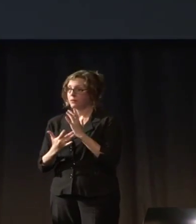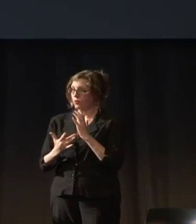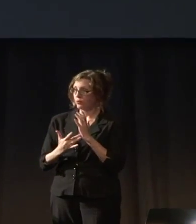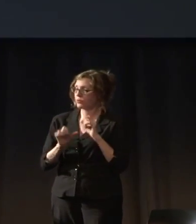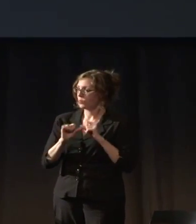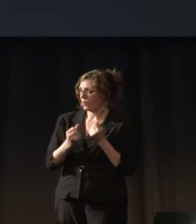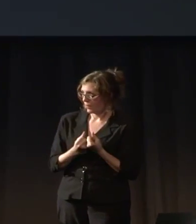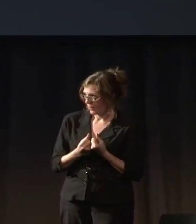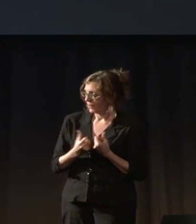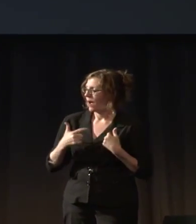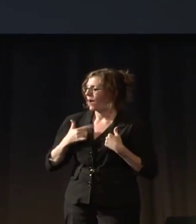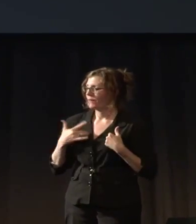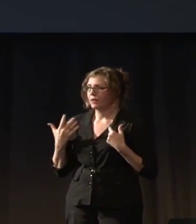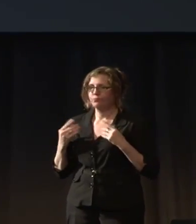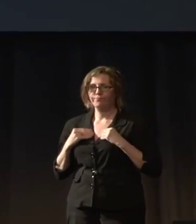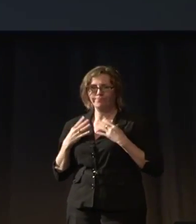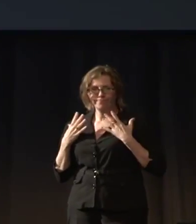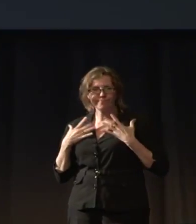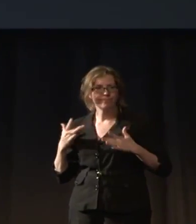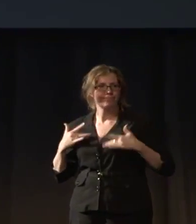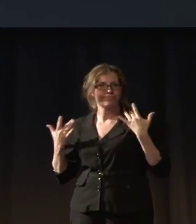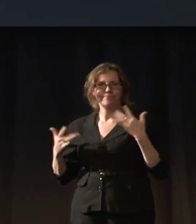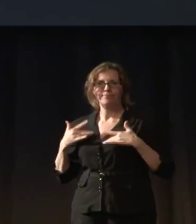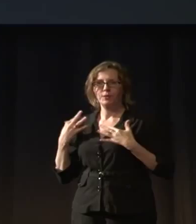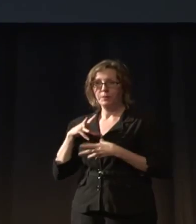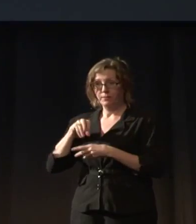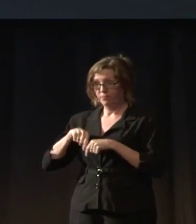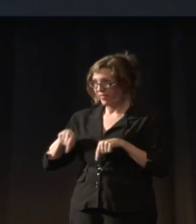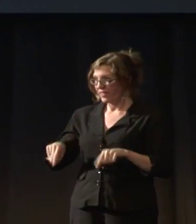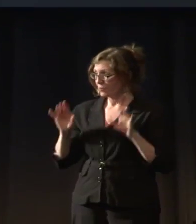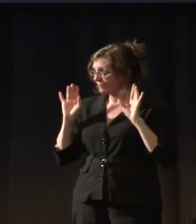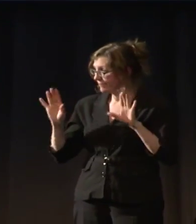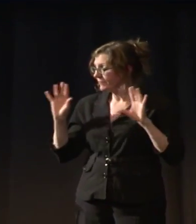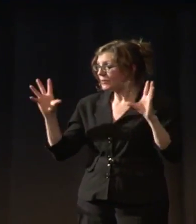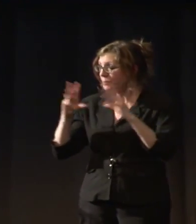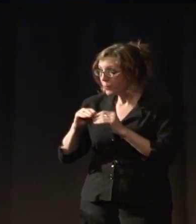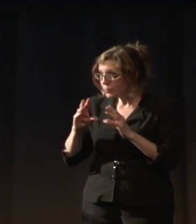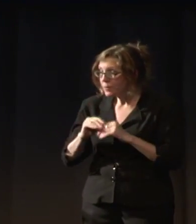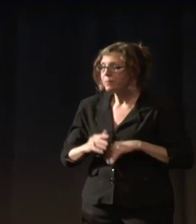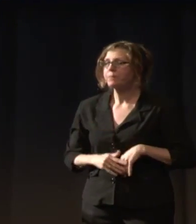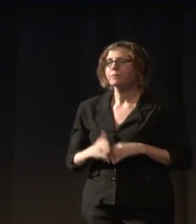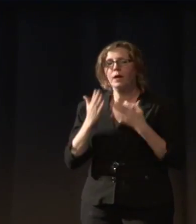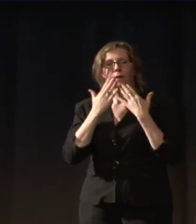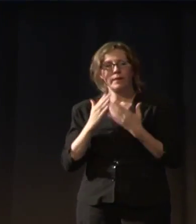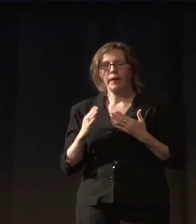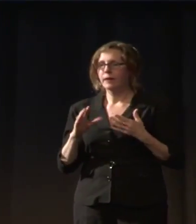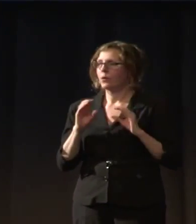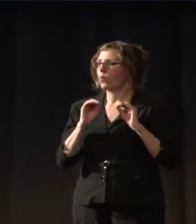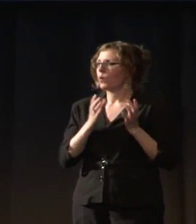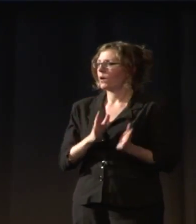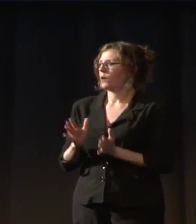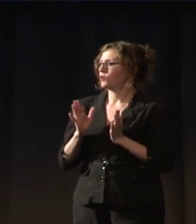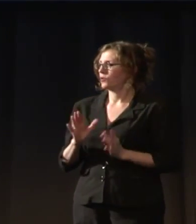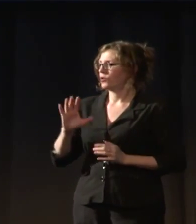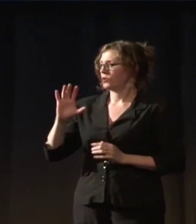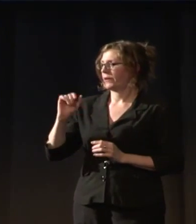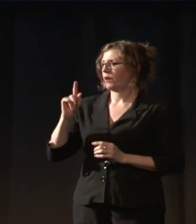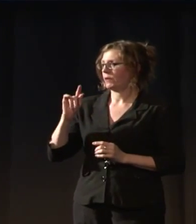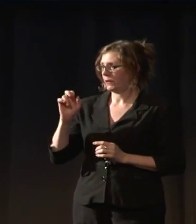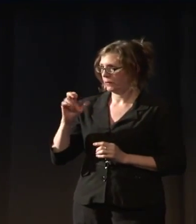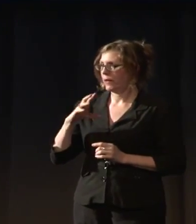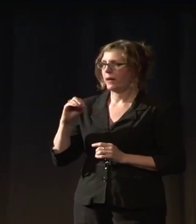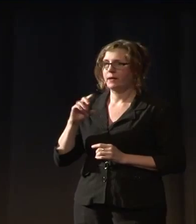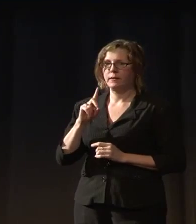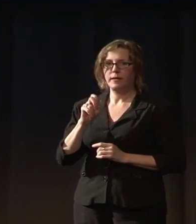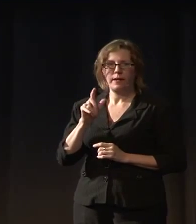just delighted, very honored to be a part of this exciting symposium. I want to thank the organizers, Carolyn Jones, Stefan Helmreich, and David Mather, for